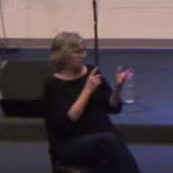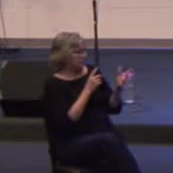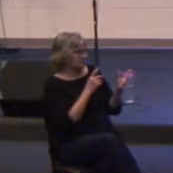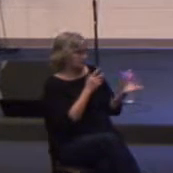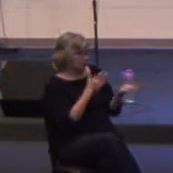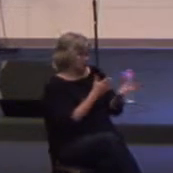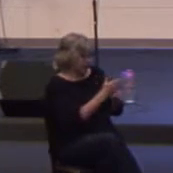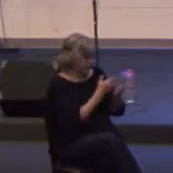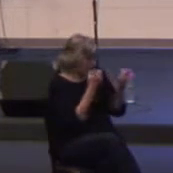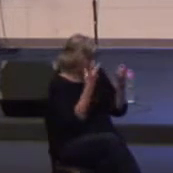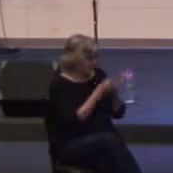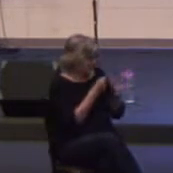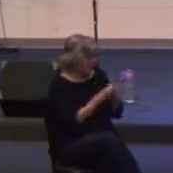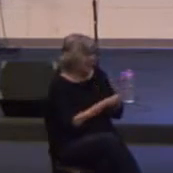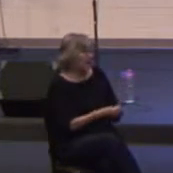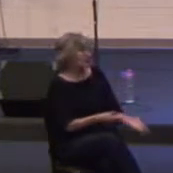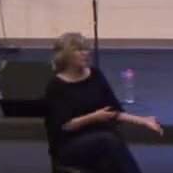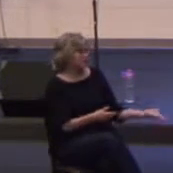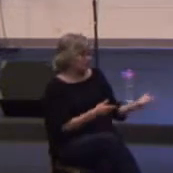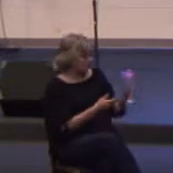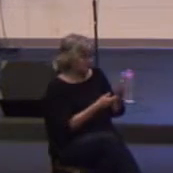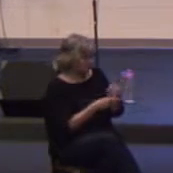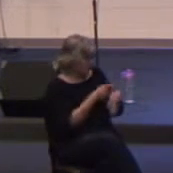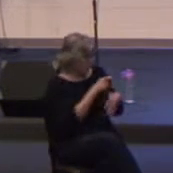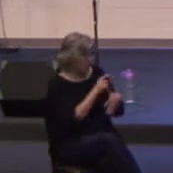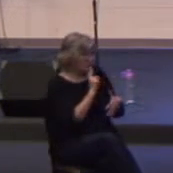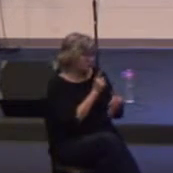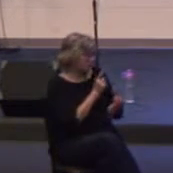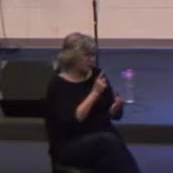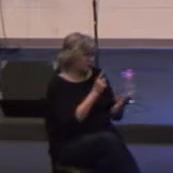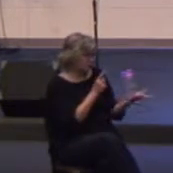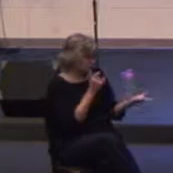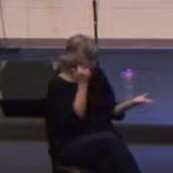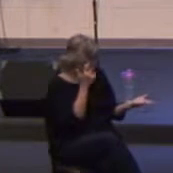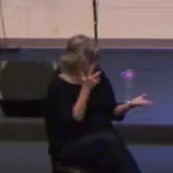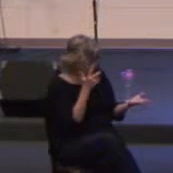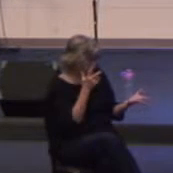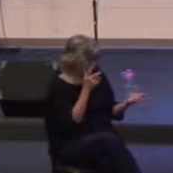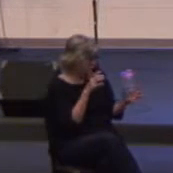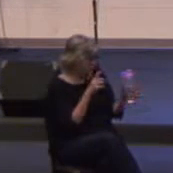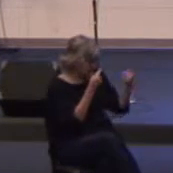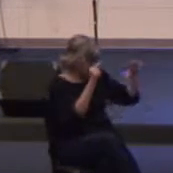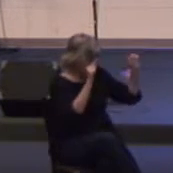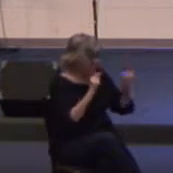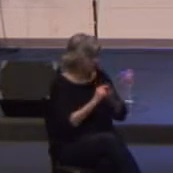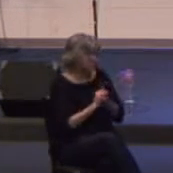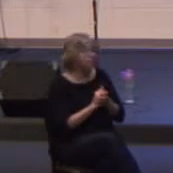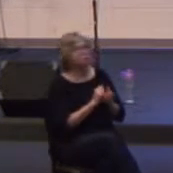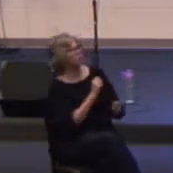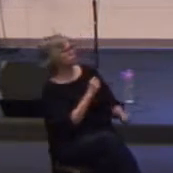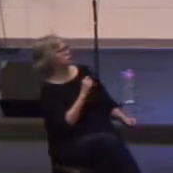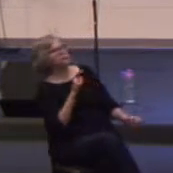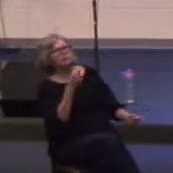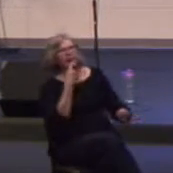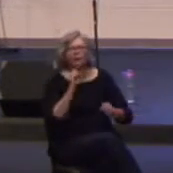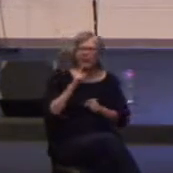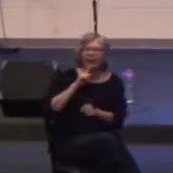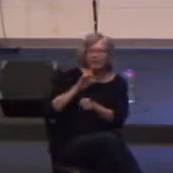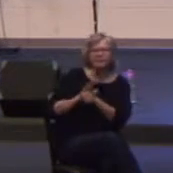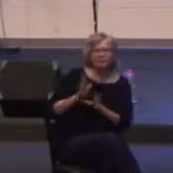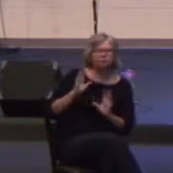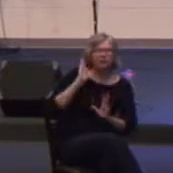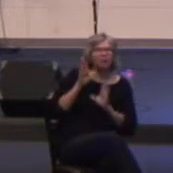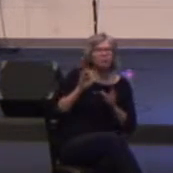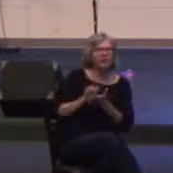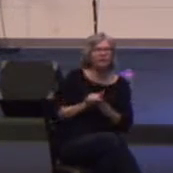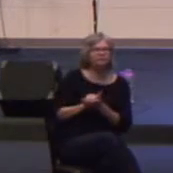boss, I am super committed. Thank you so much for this opportunity. I'm super committed. And then a month later, the boss calls you back in and says, all right, give me an update. What's